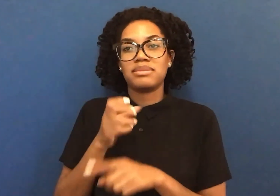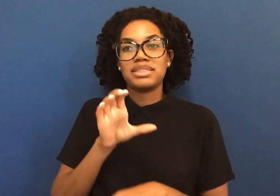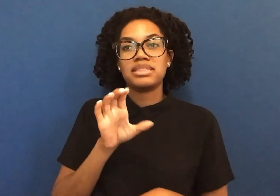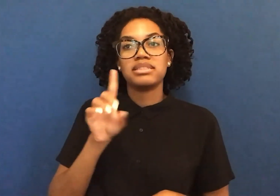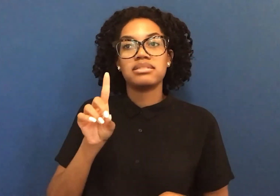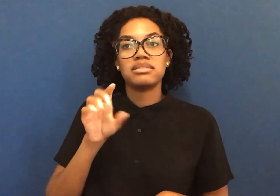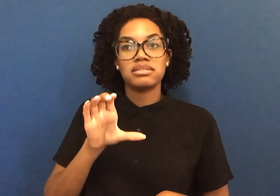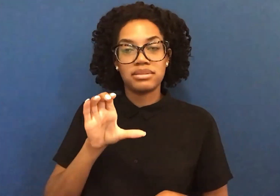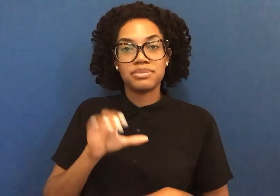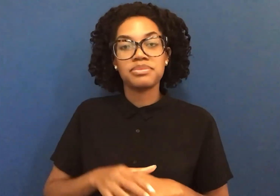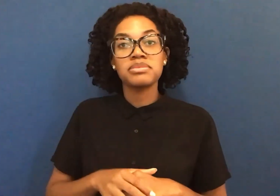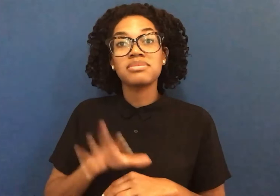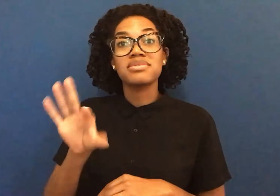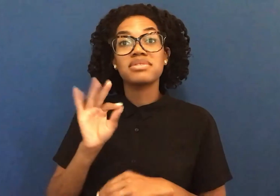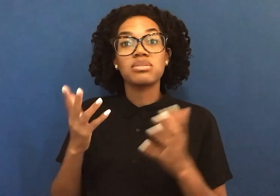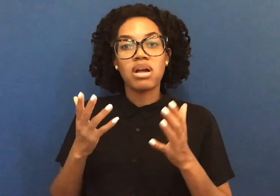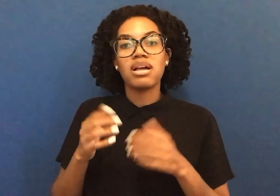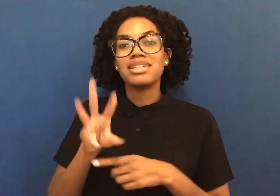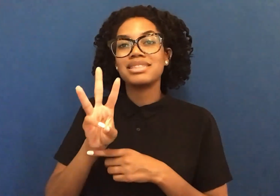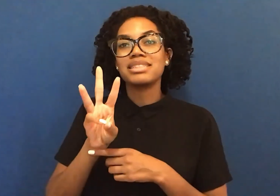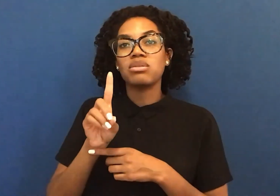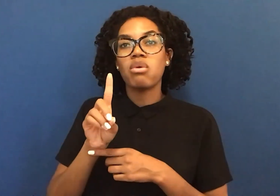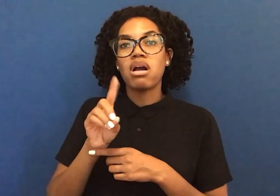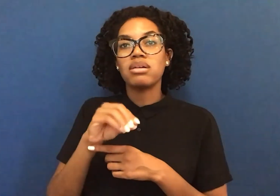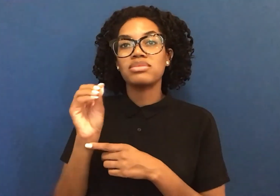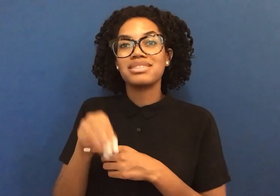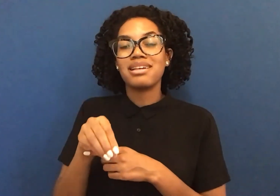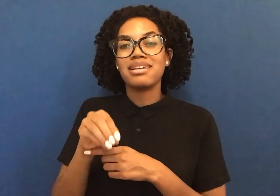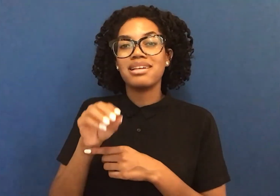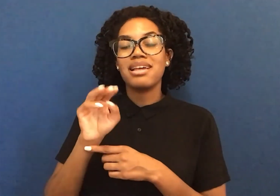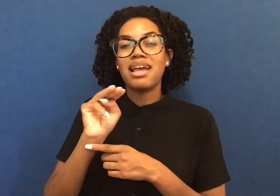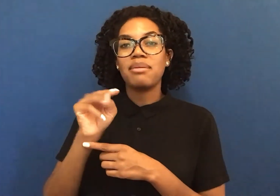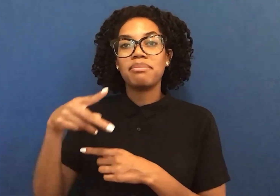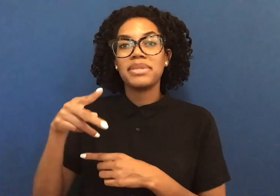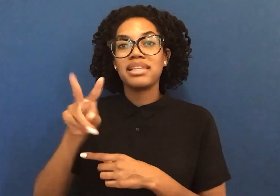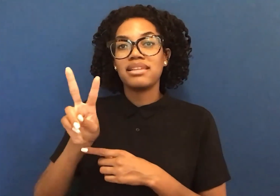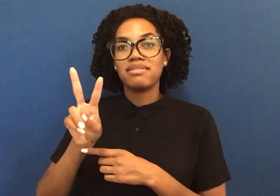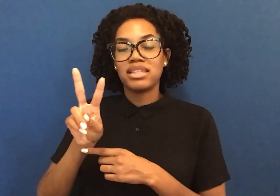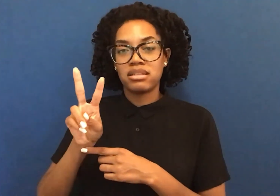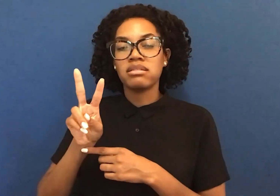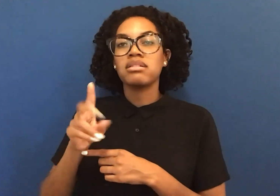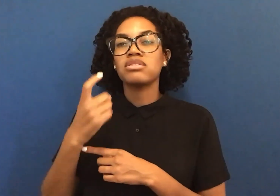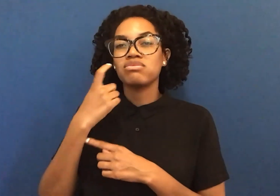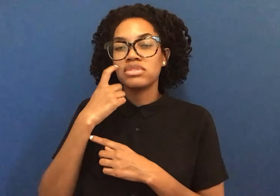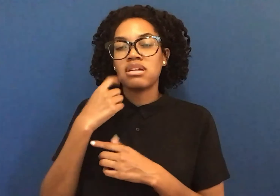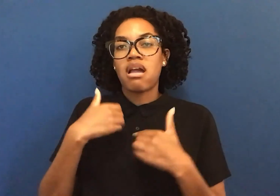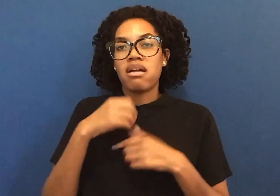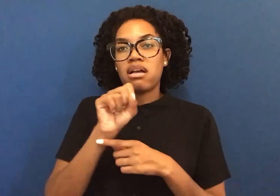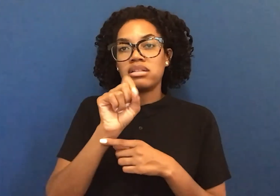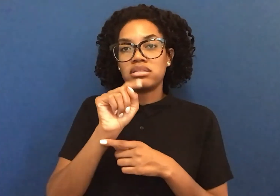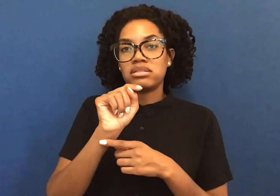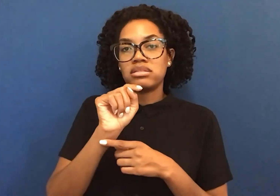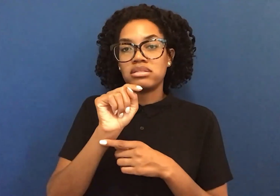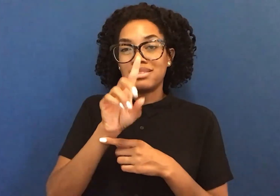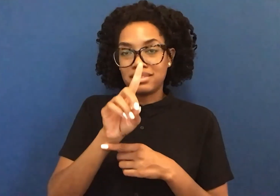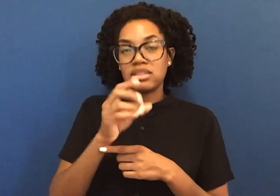that 61% of MPV patients had an STI in the last year and or were living with HIV. And we